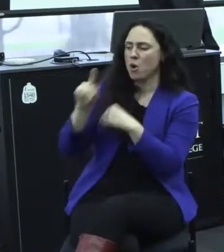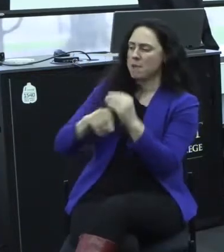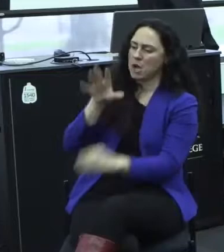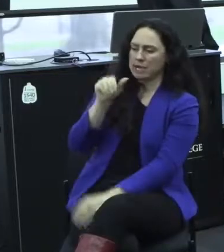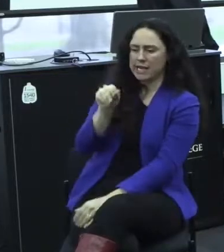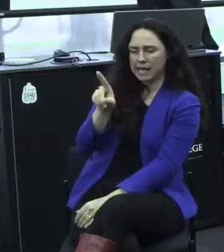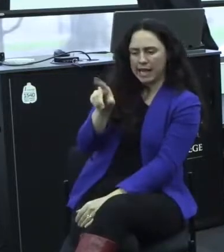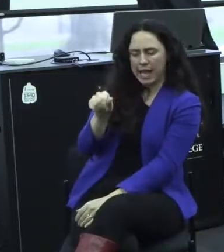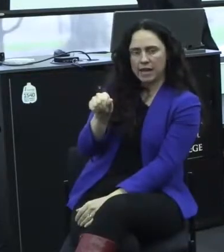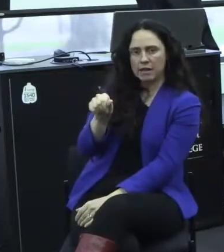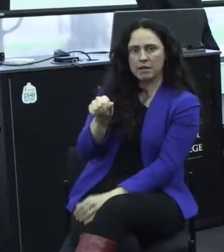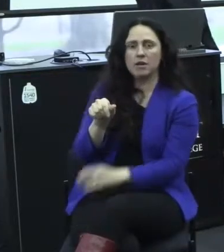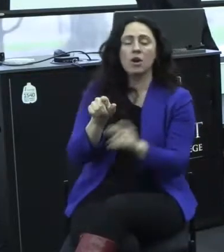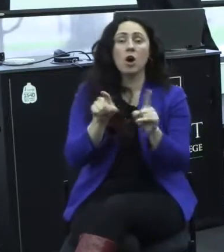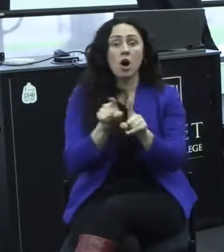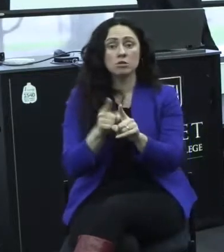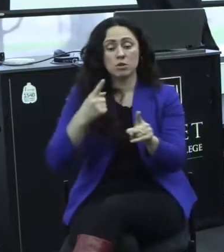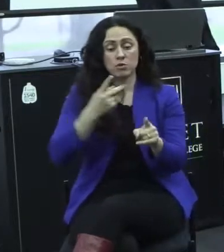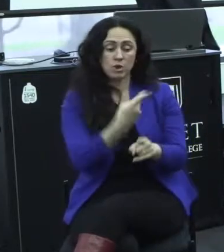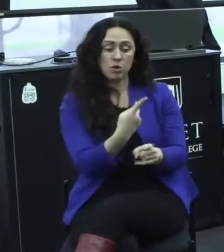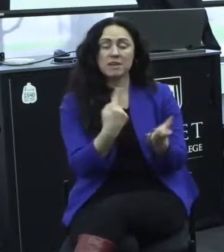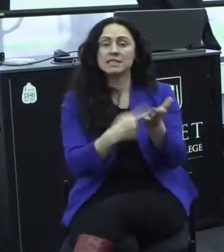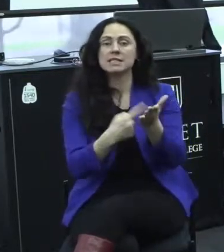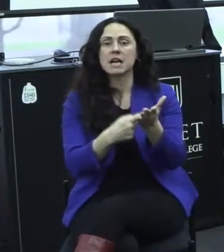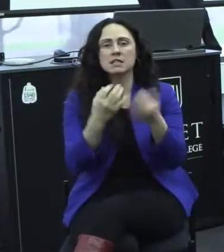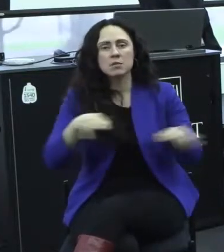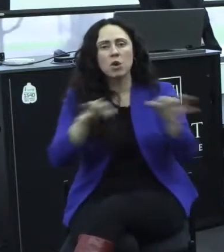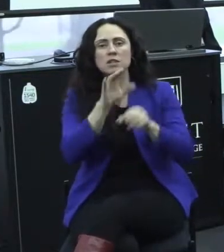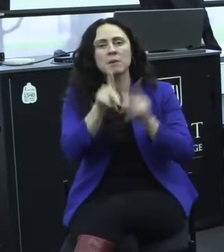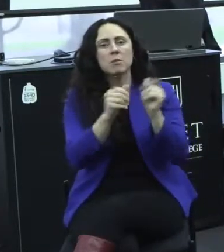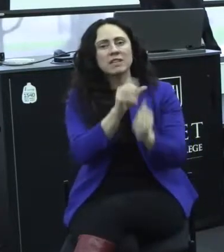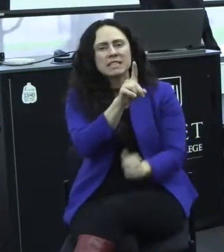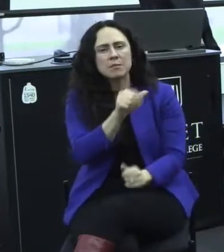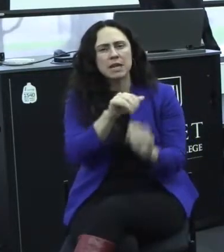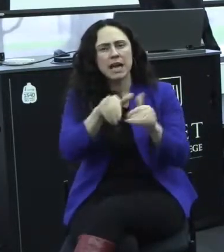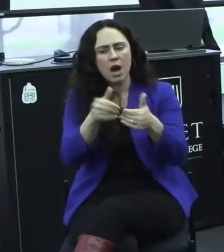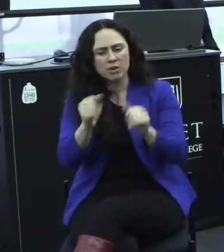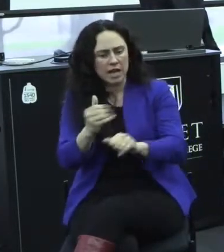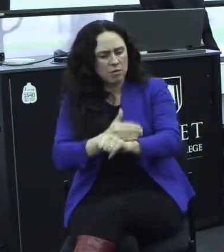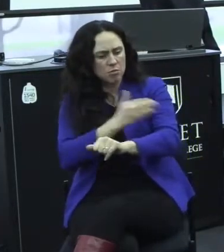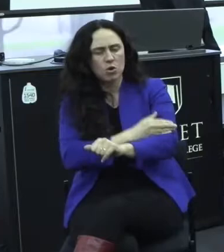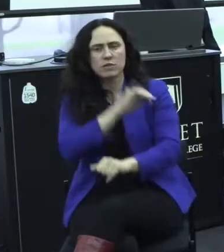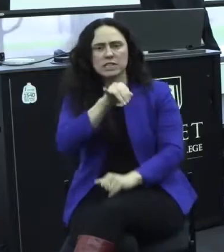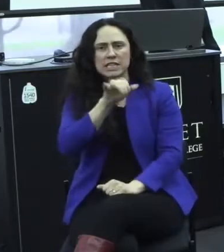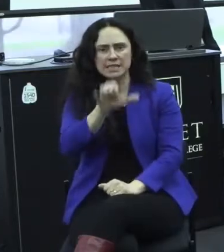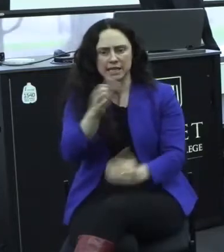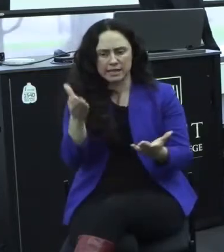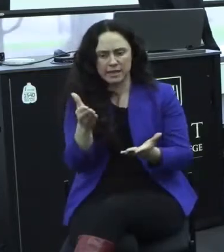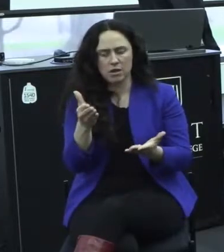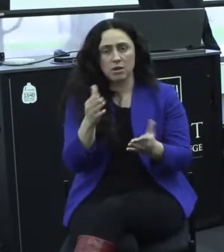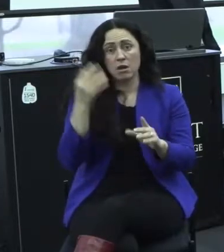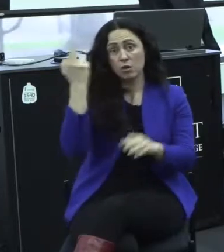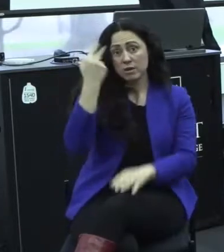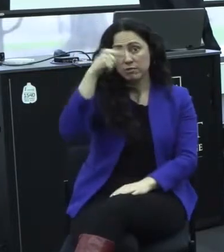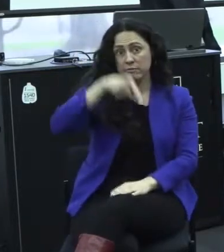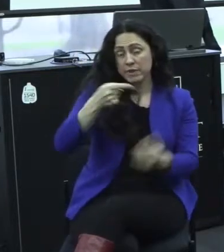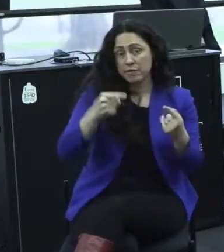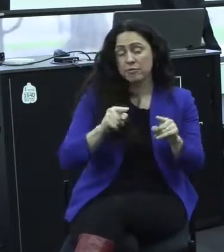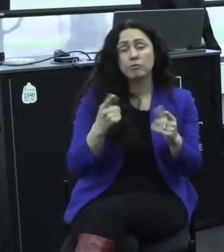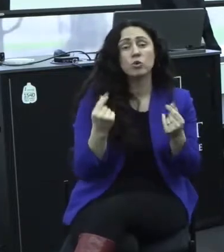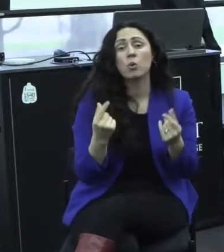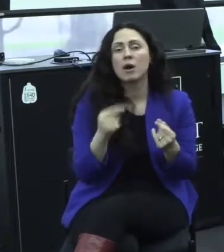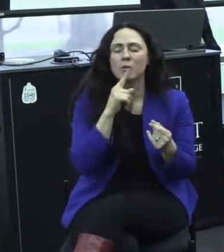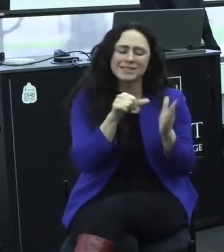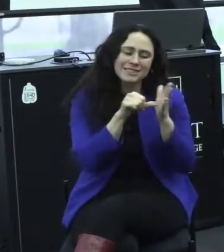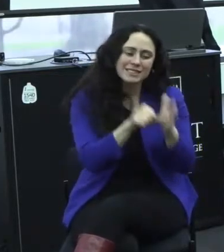ADA, but also the importance of people with disabilities and how it can improve JJC. The purpose of this event is to highlight the importance